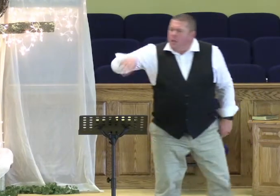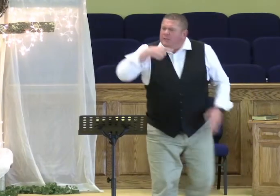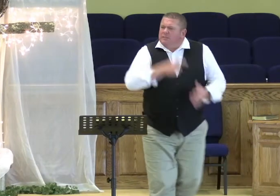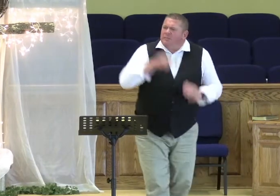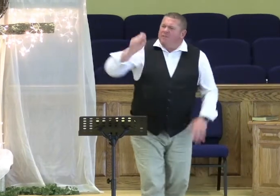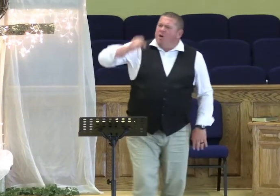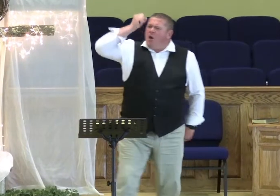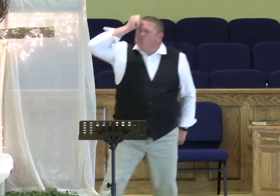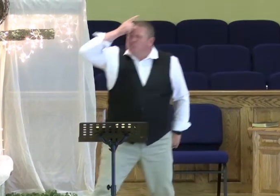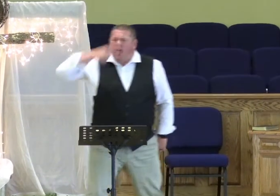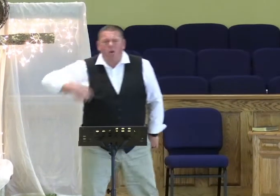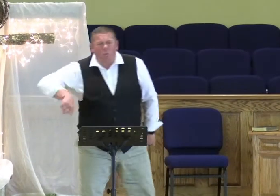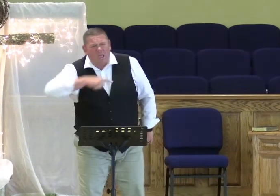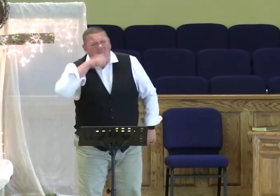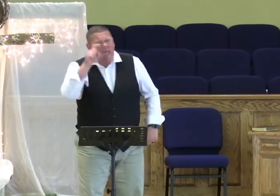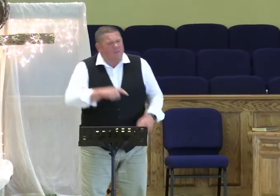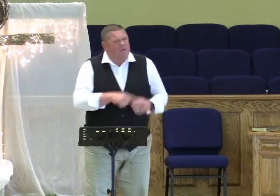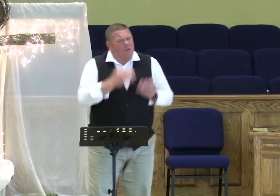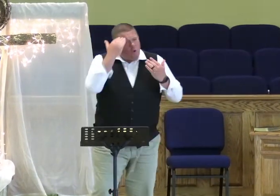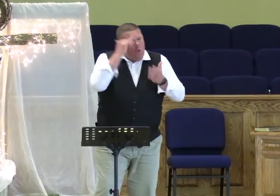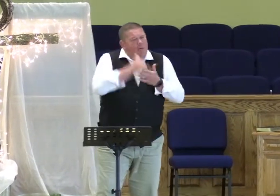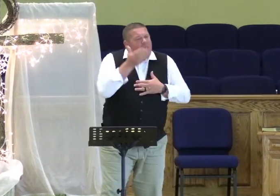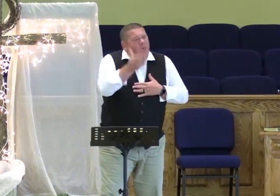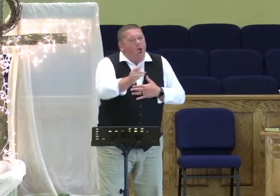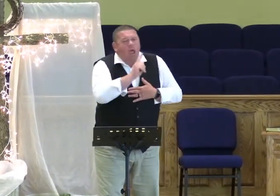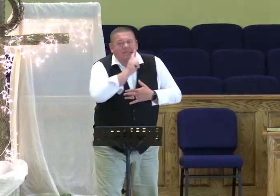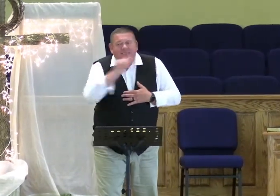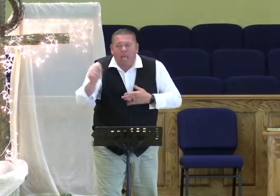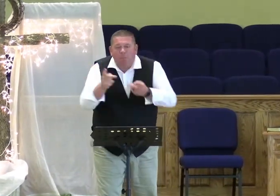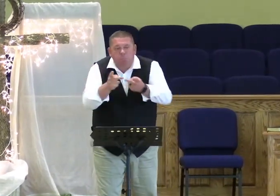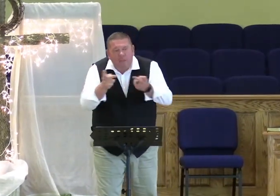So we sometimes need to understand that we have to know that there is